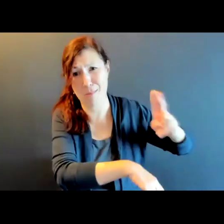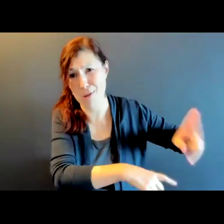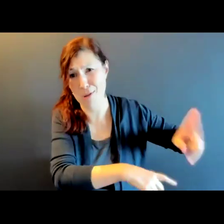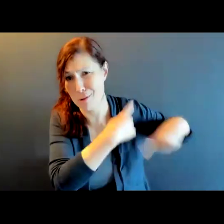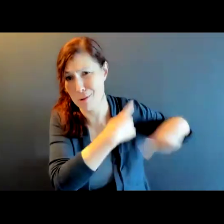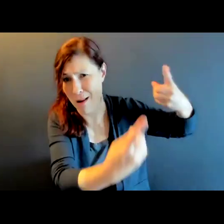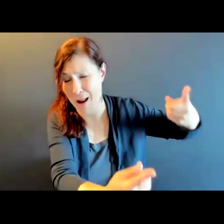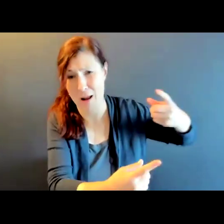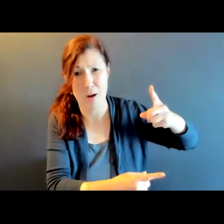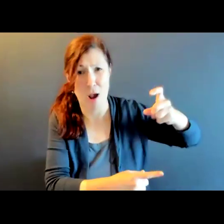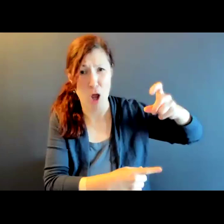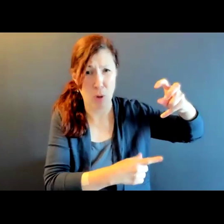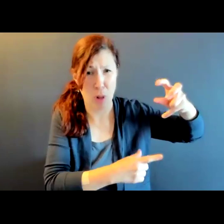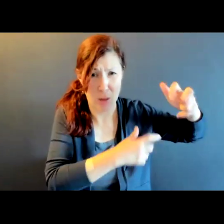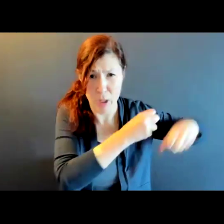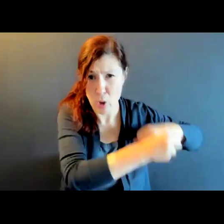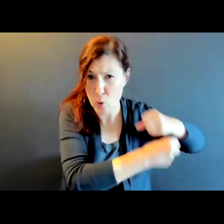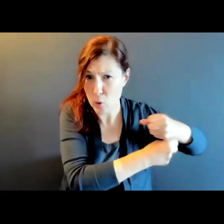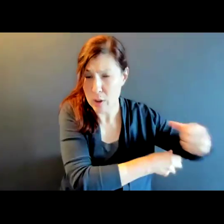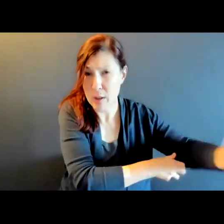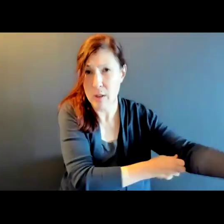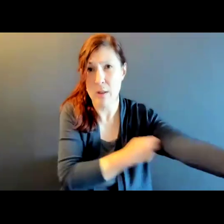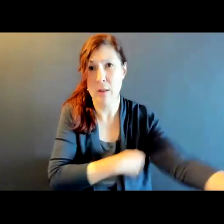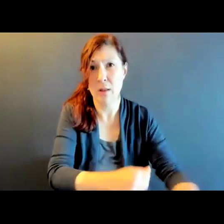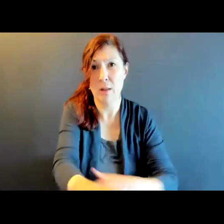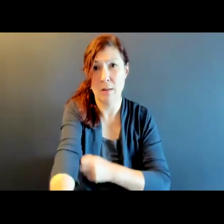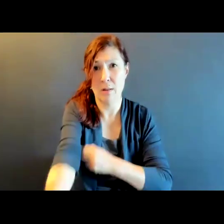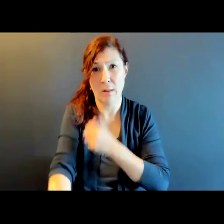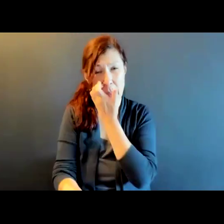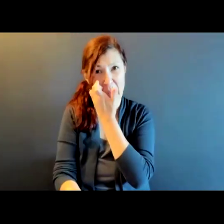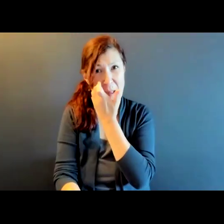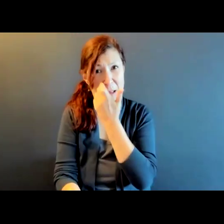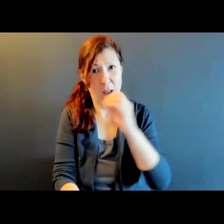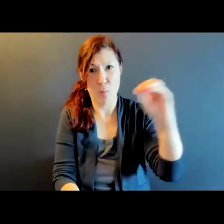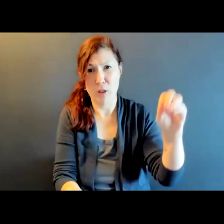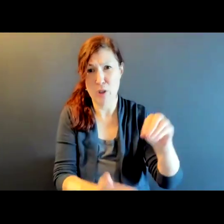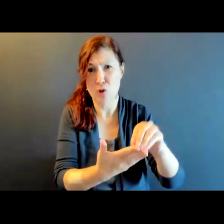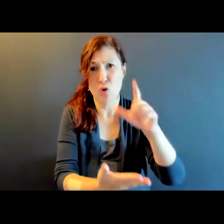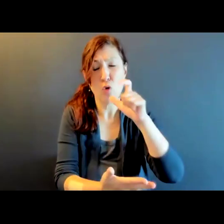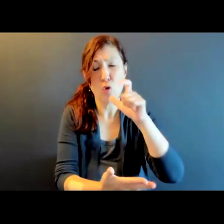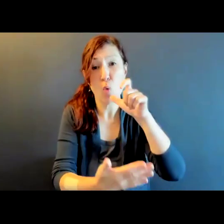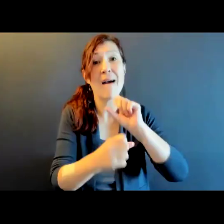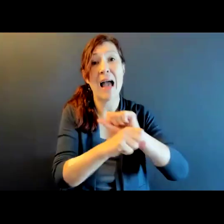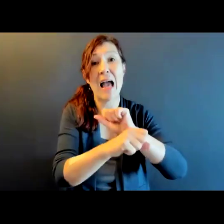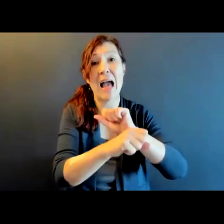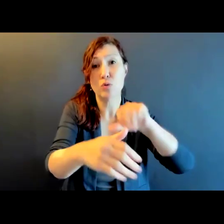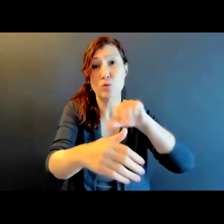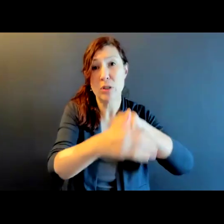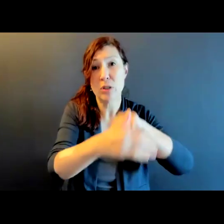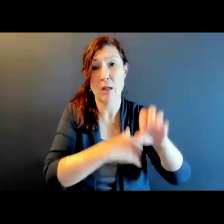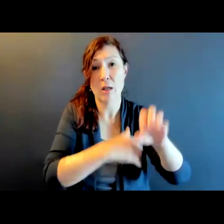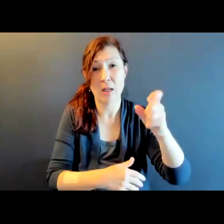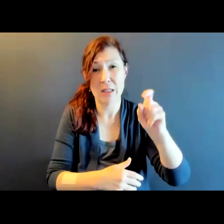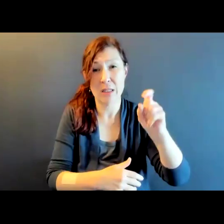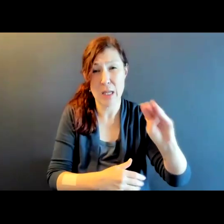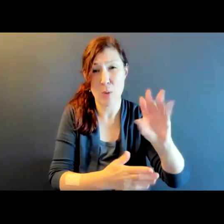The amount of students, or percentage of students that get into exam schools here is somewhere near like three quarters.